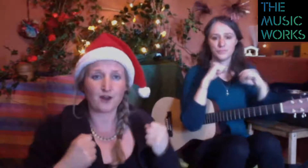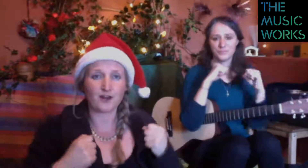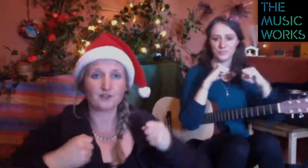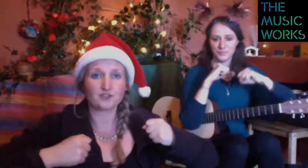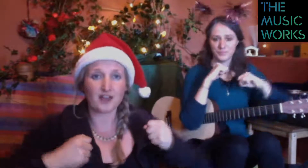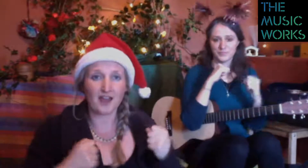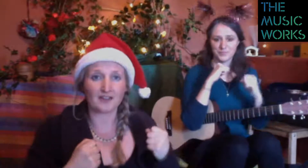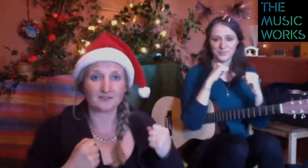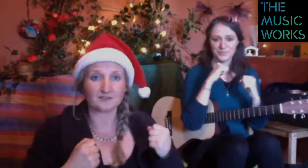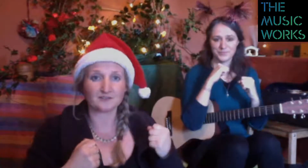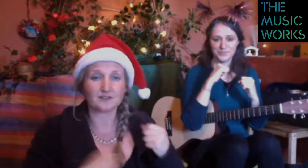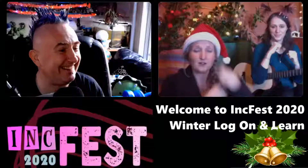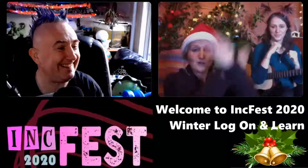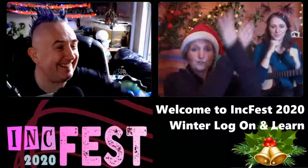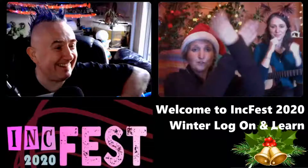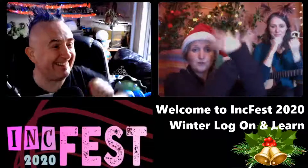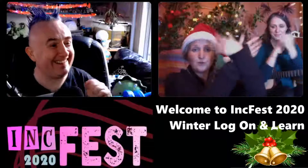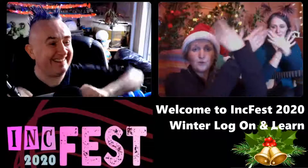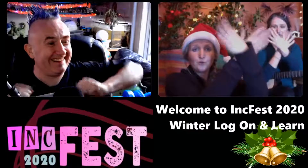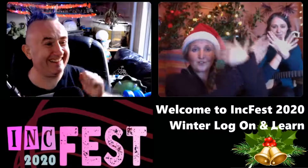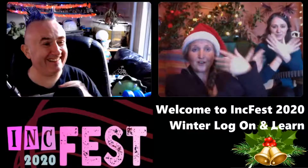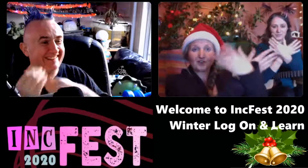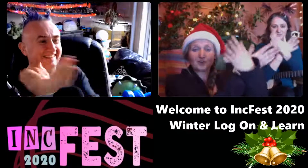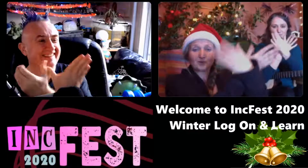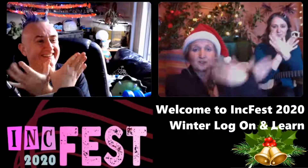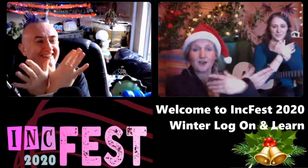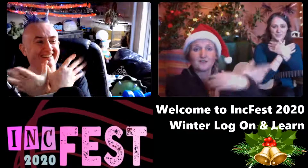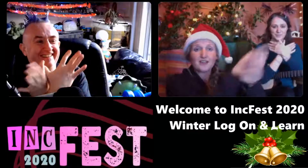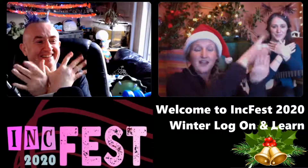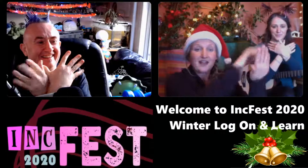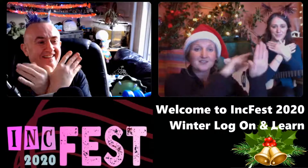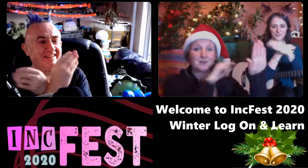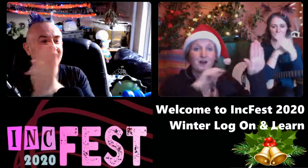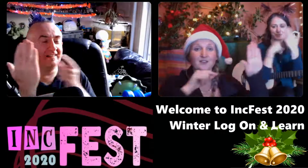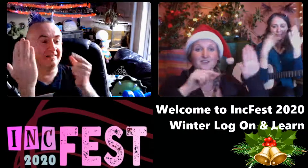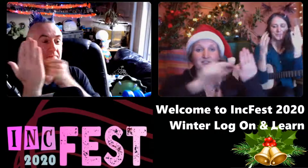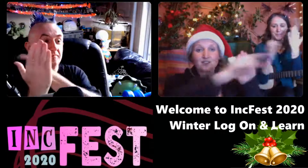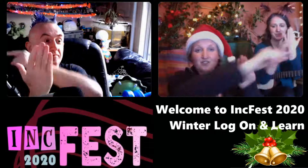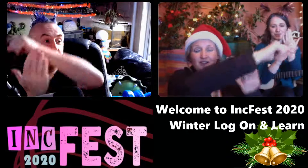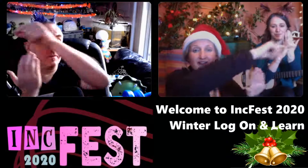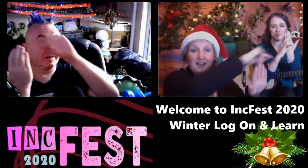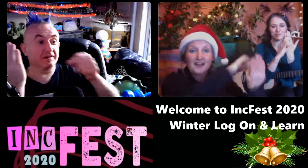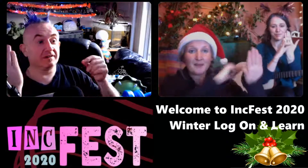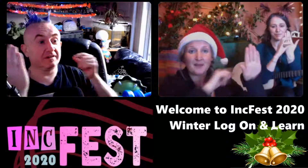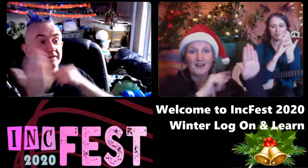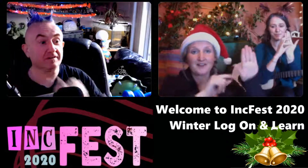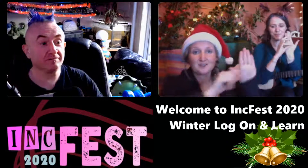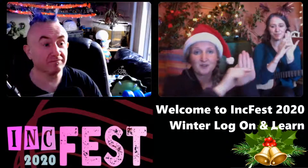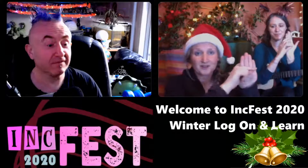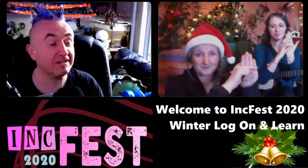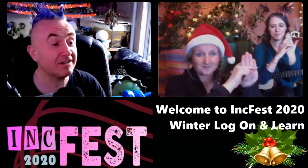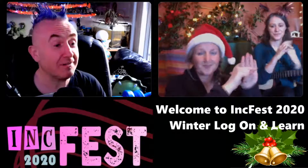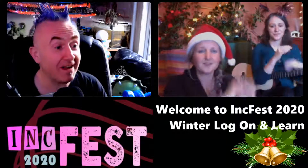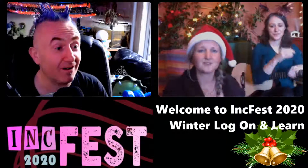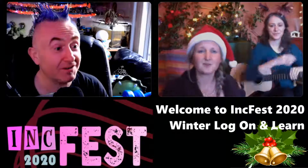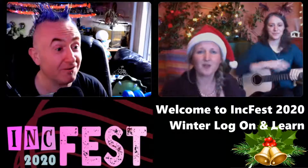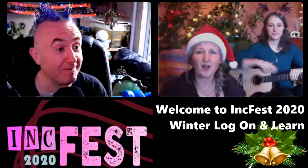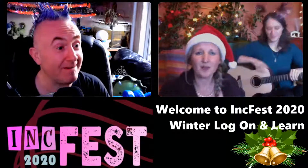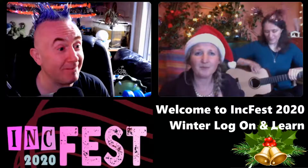French hens, two turtle doves, and a partridge in a pear tree. This is going to be a lot to remember, isn't